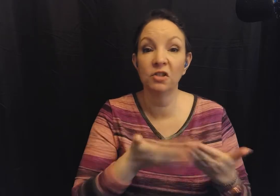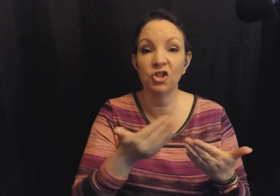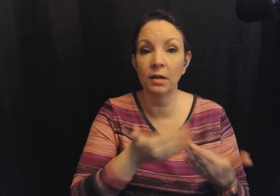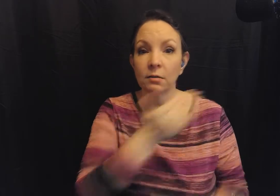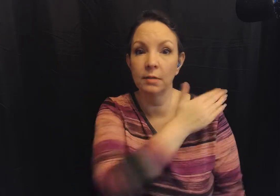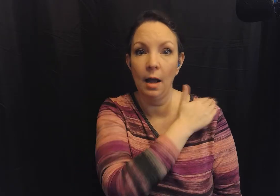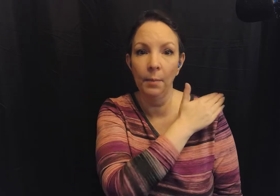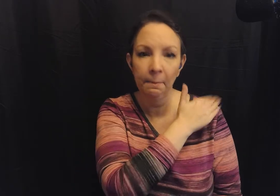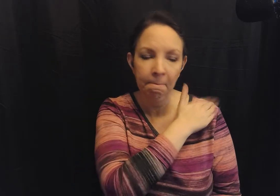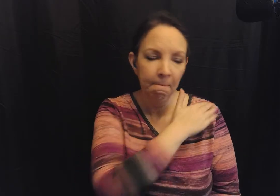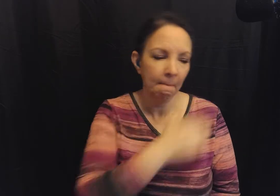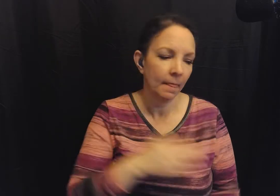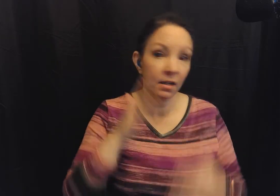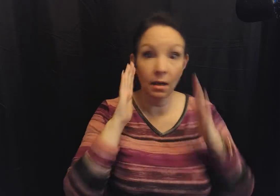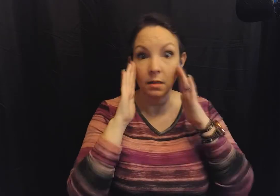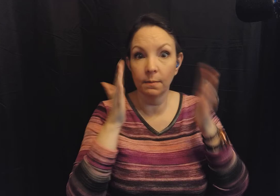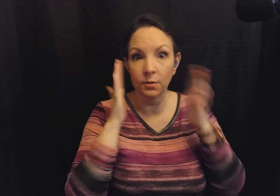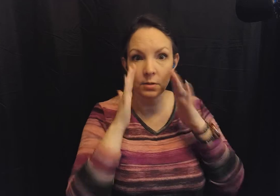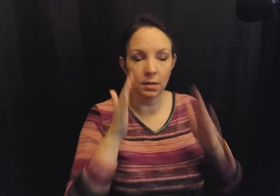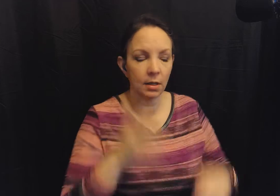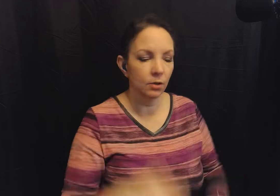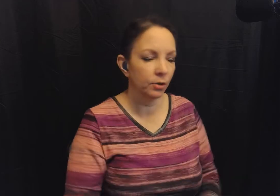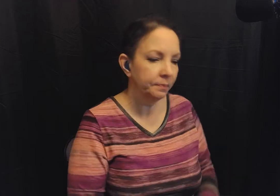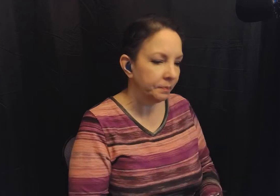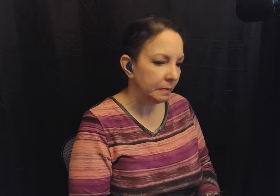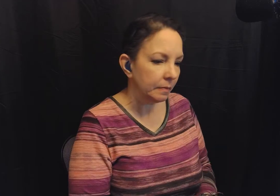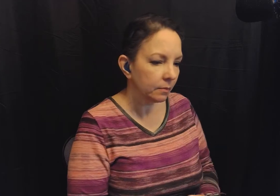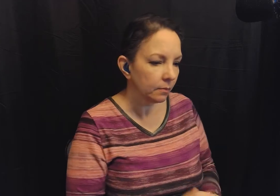gentle tap to get the person's attention.